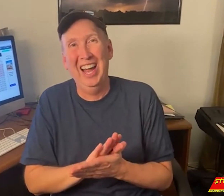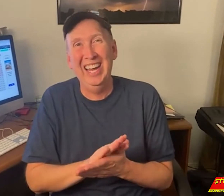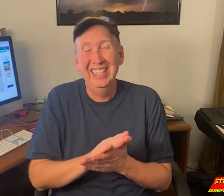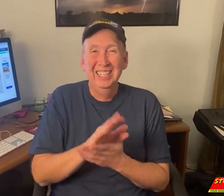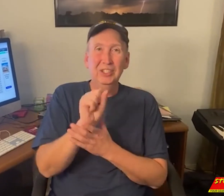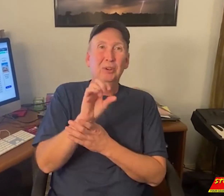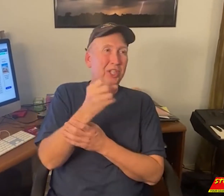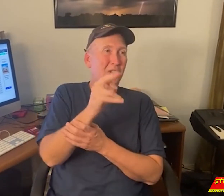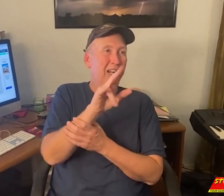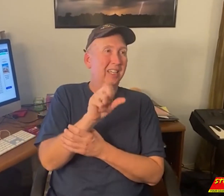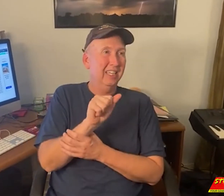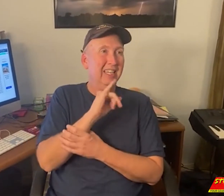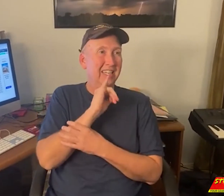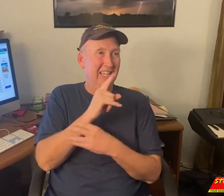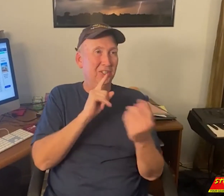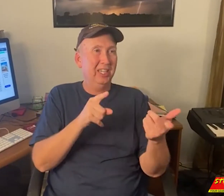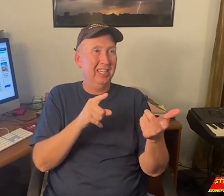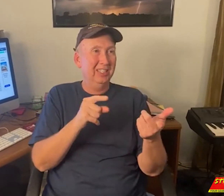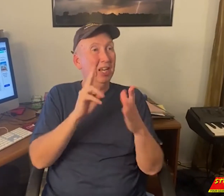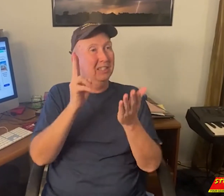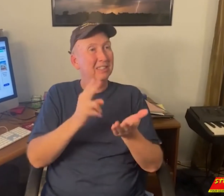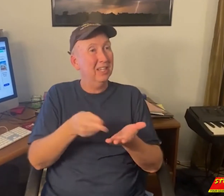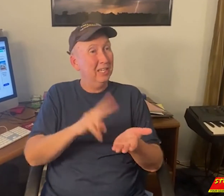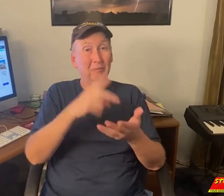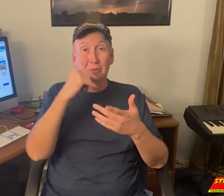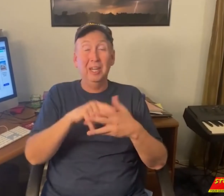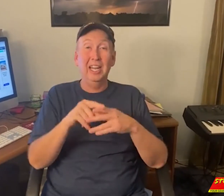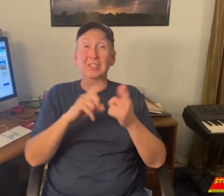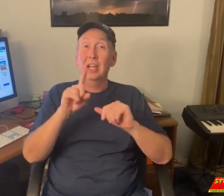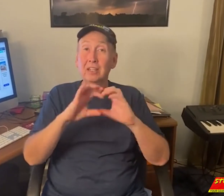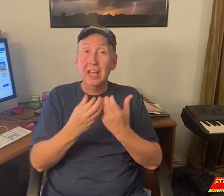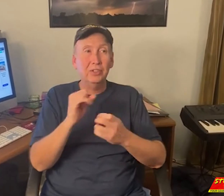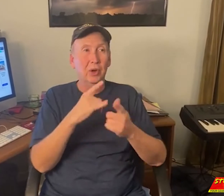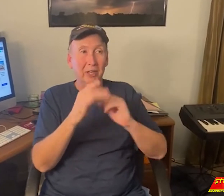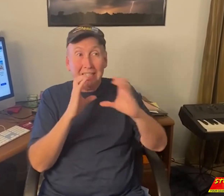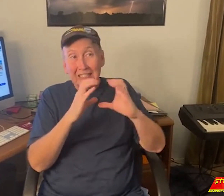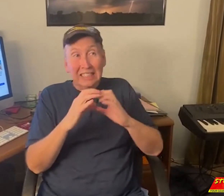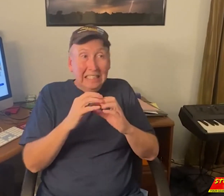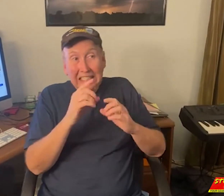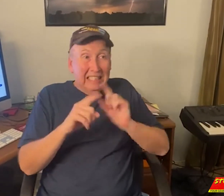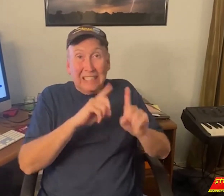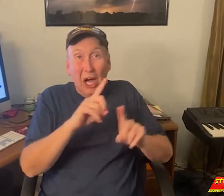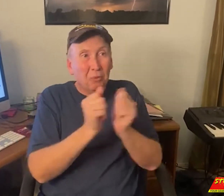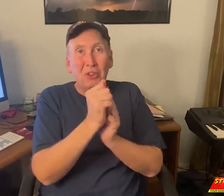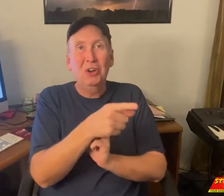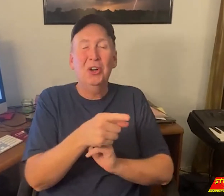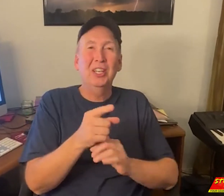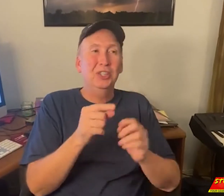sign. So Shara is actually signed up for a sign class, so I'm going to get to sign with her, and then she